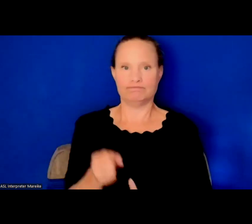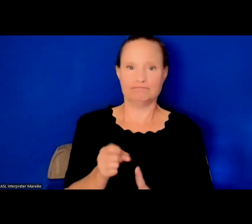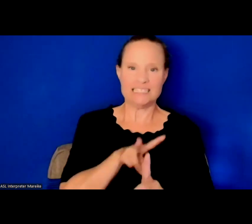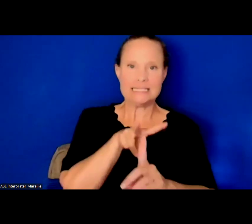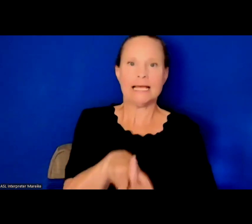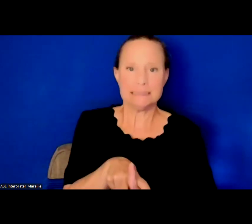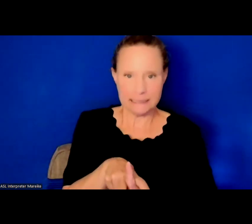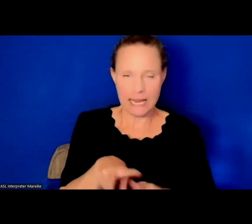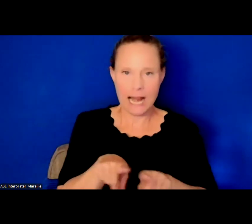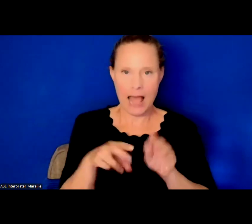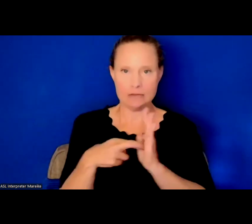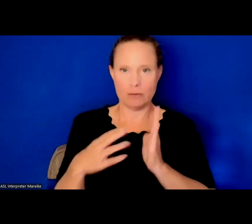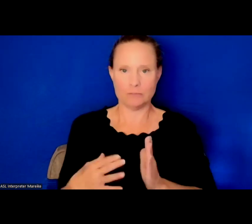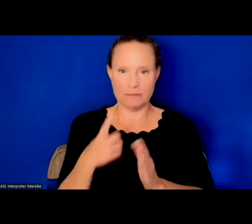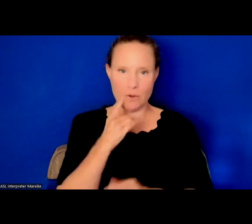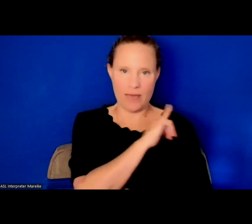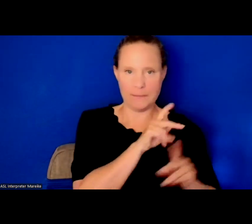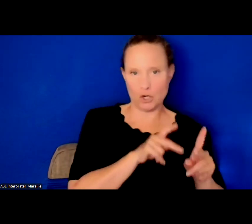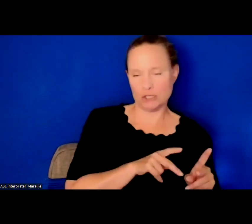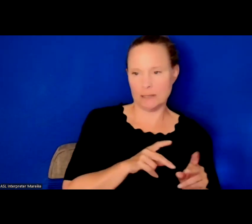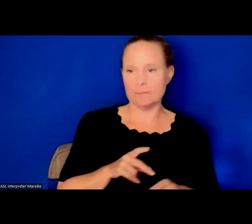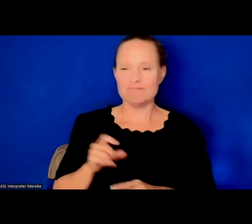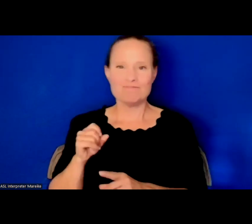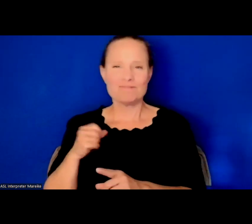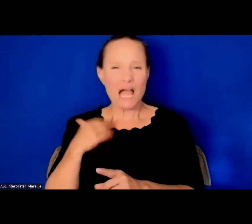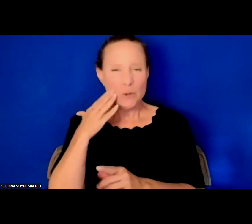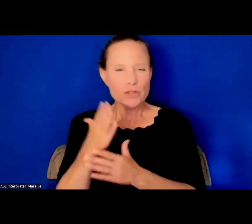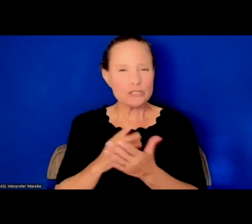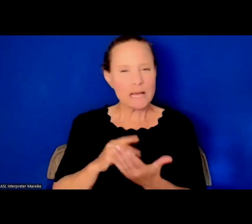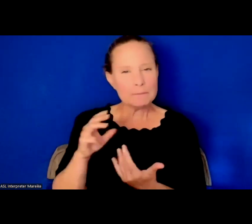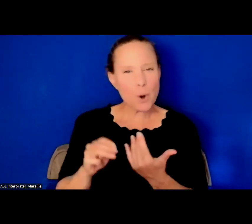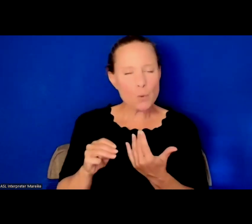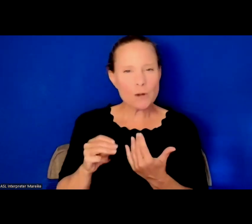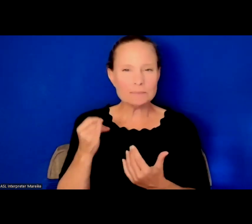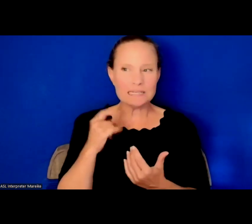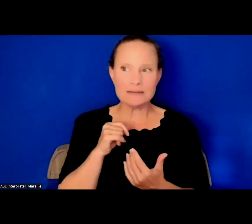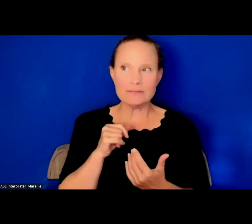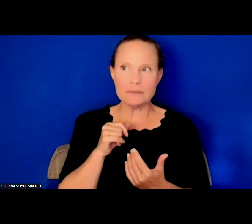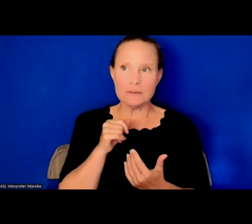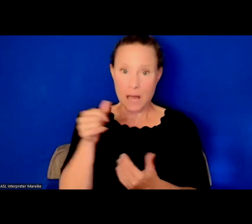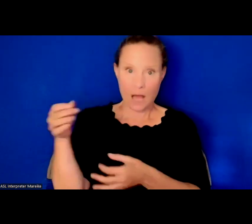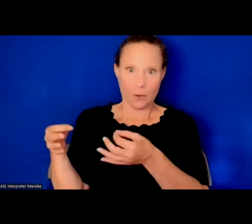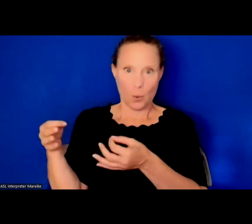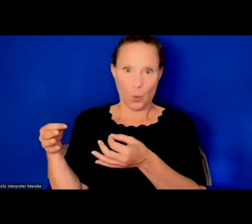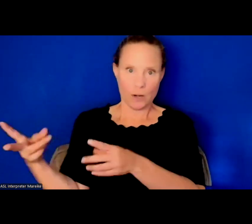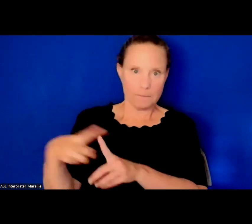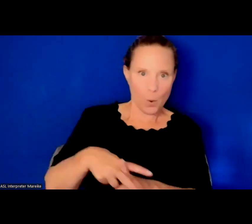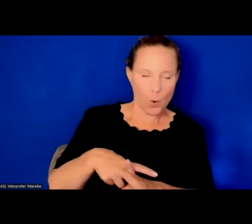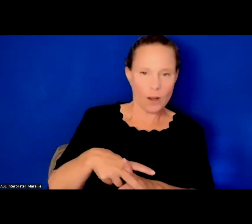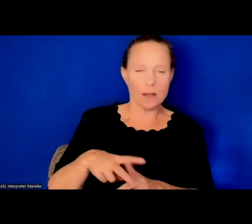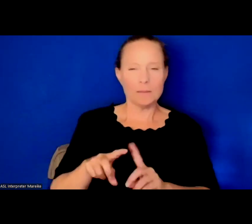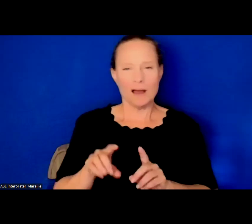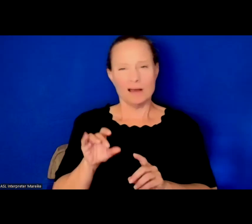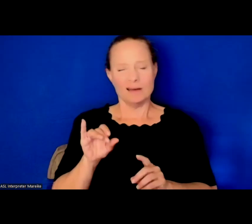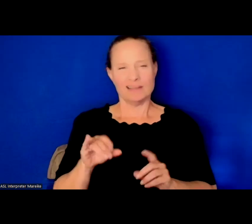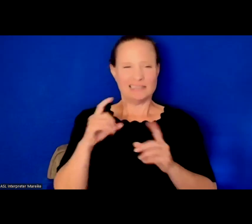yeah. I know there's some existing programs if it's not court appointed, but that's a little bit nuanced,